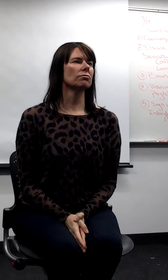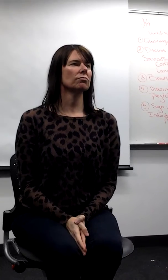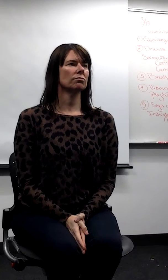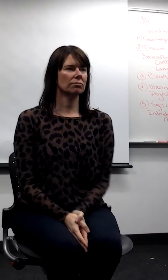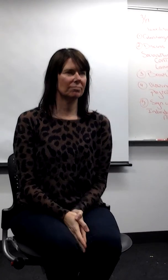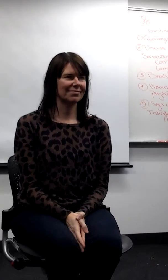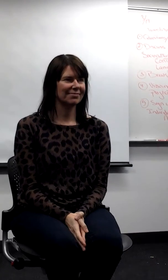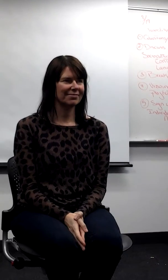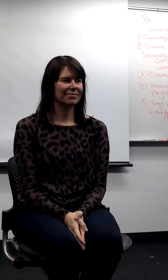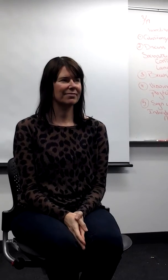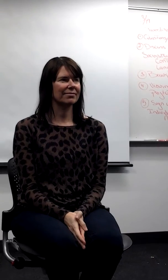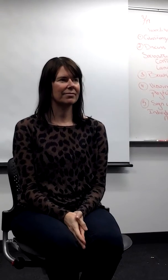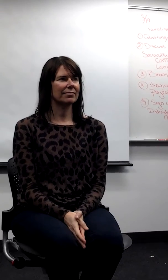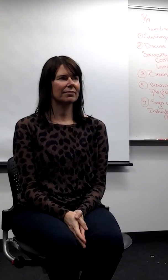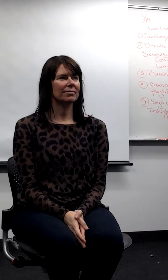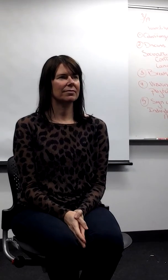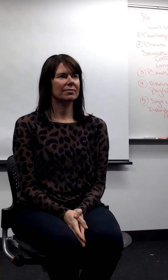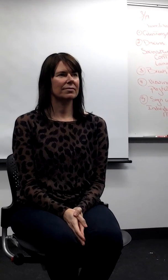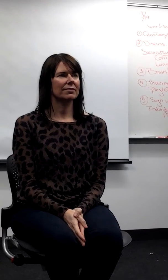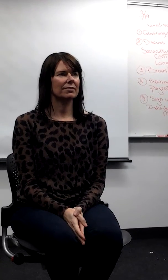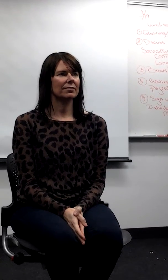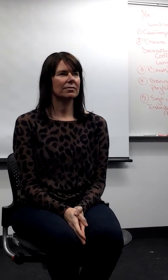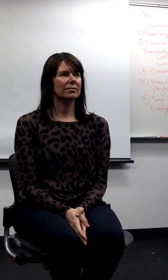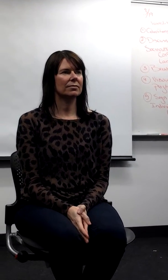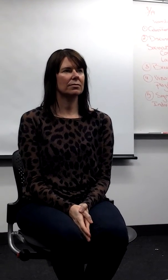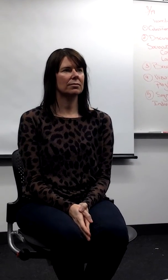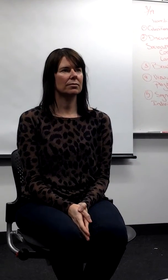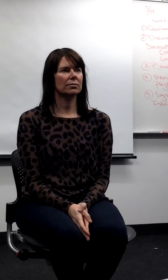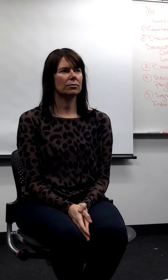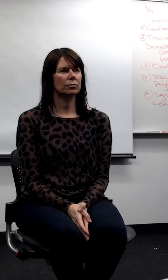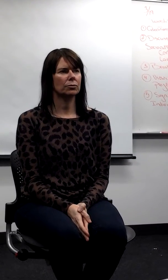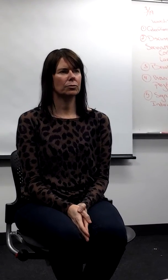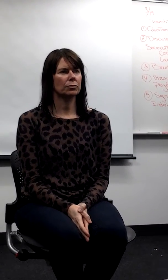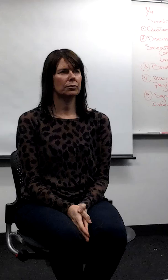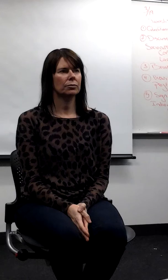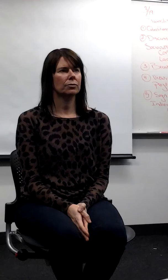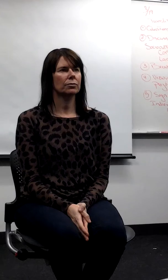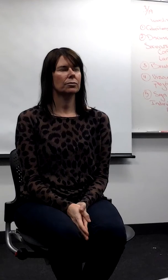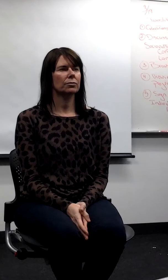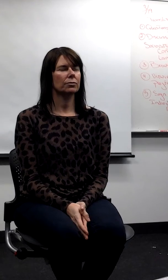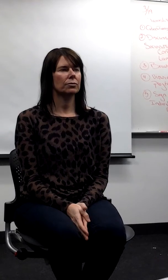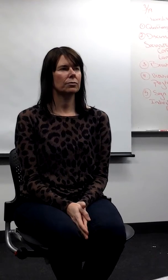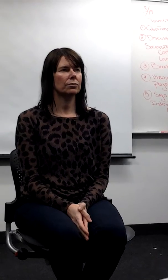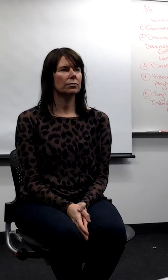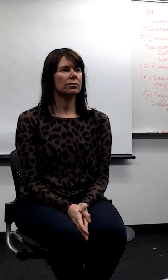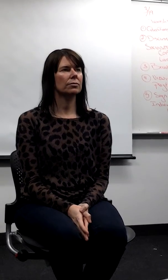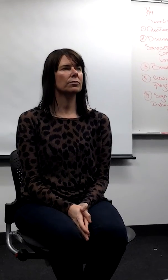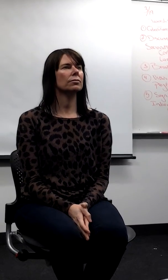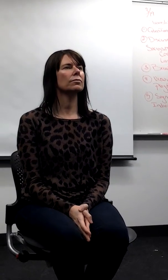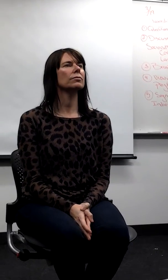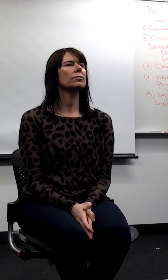So now I'm going to describe another fun activity. Do you know Jack and Jill? It's another fun activity I did growing